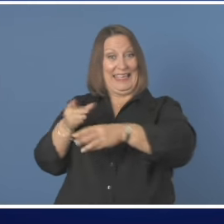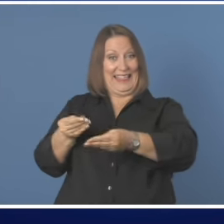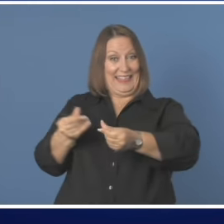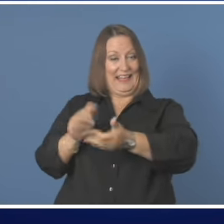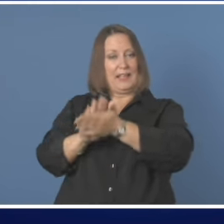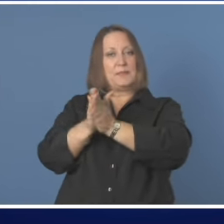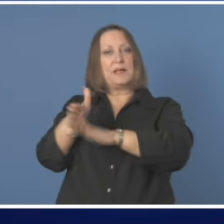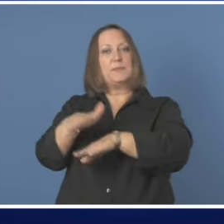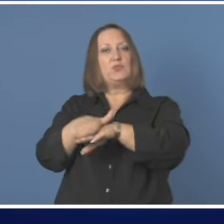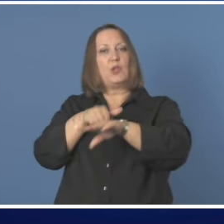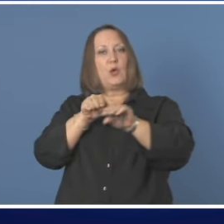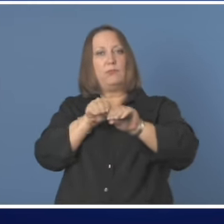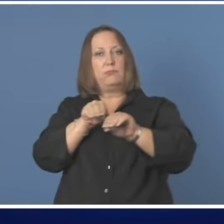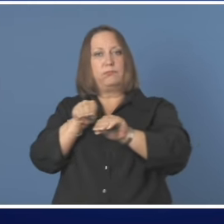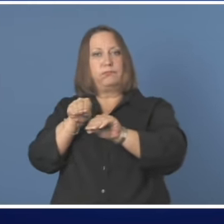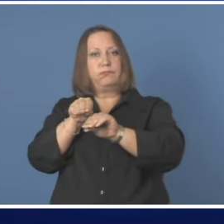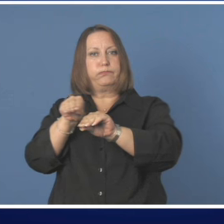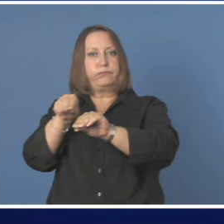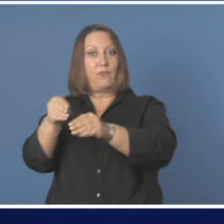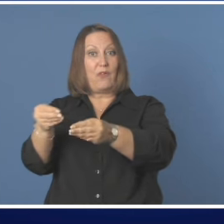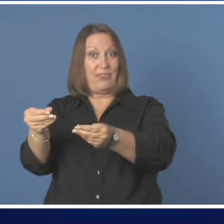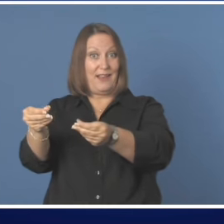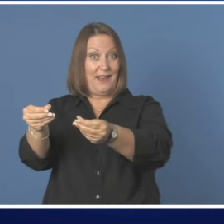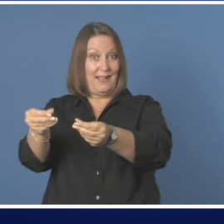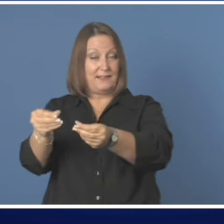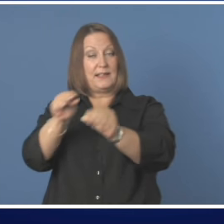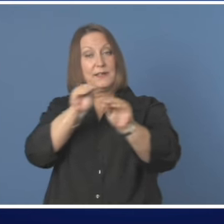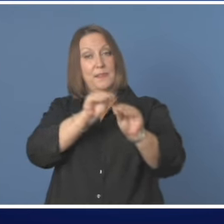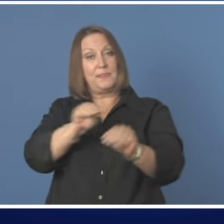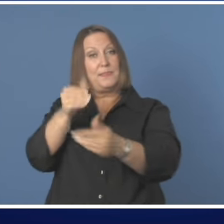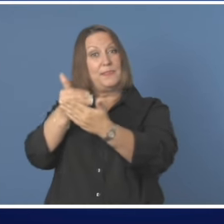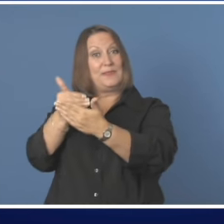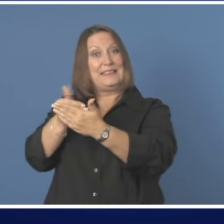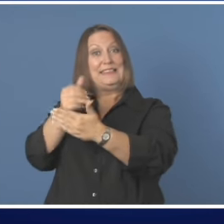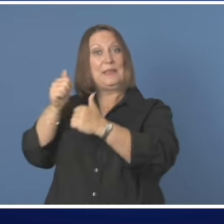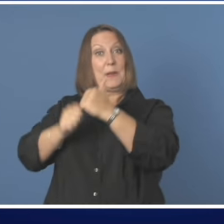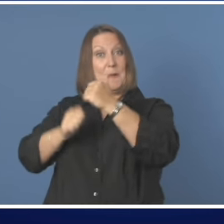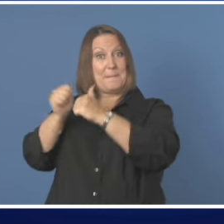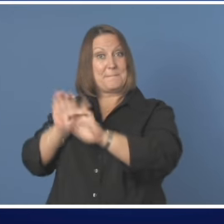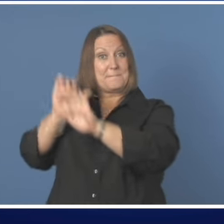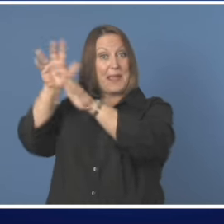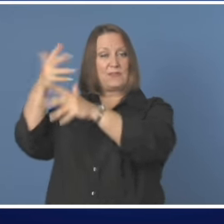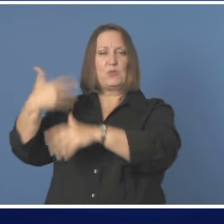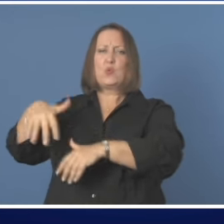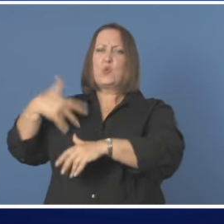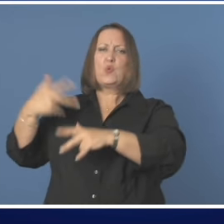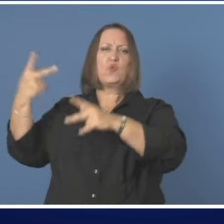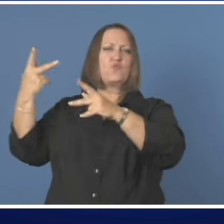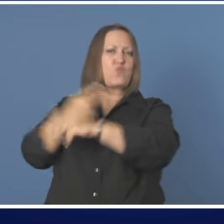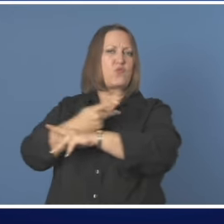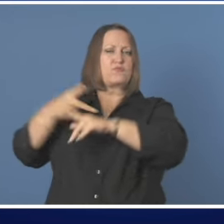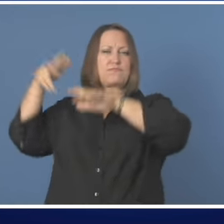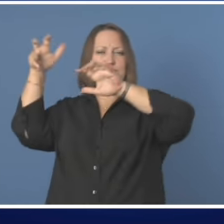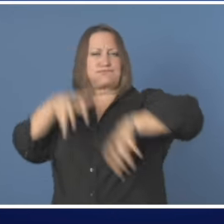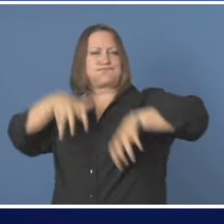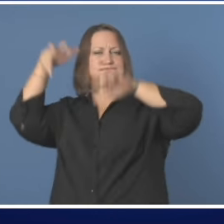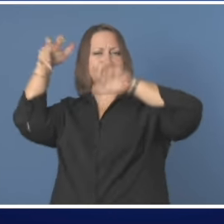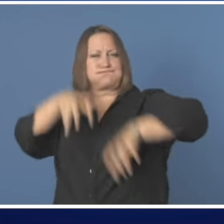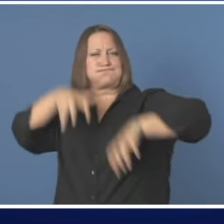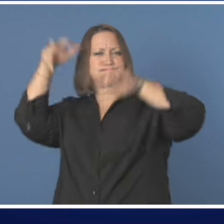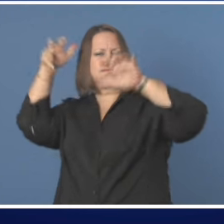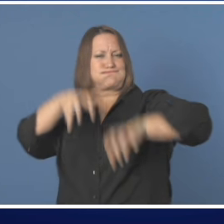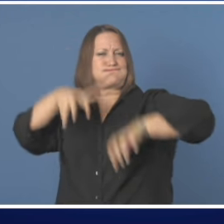tropical storms moving into mountainous regions tend to produce especially heavy rain.